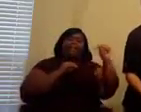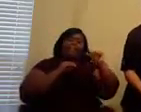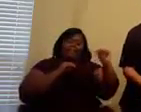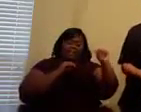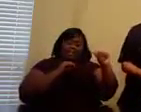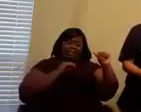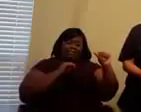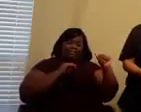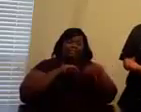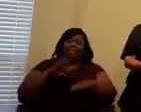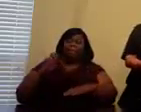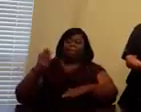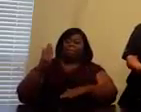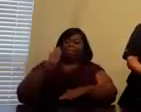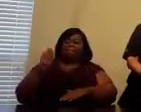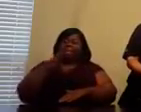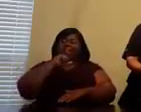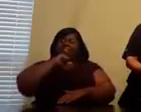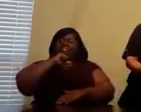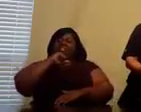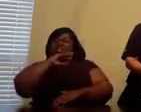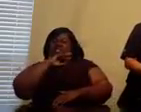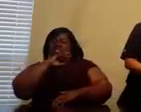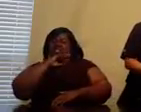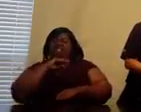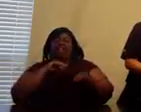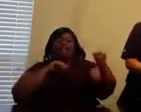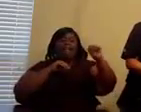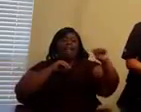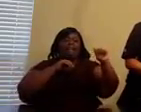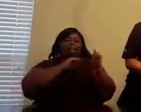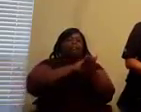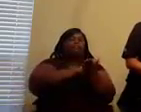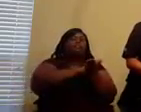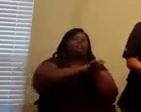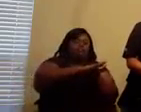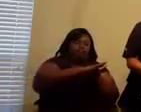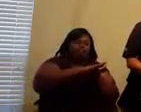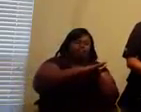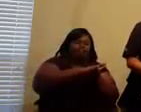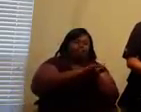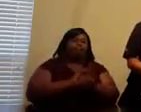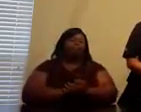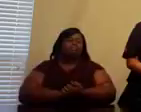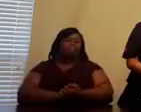this unsanitary pads and we call these sanitary pads.